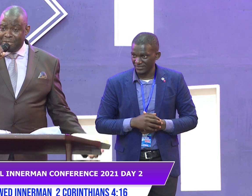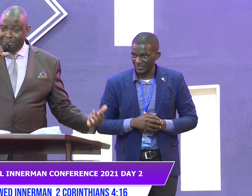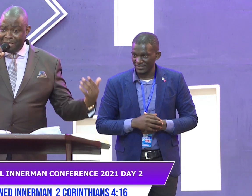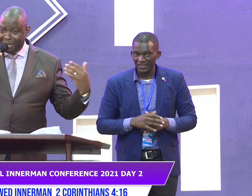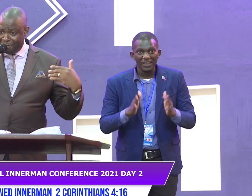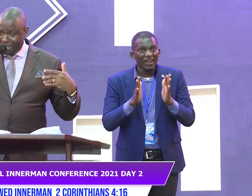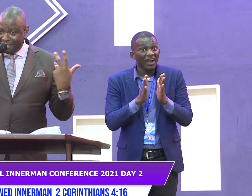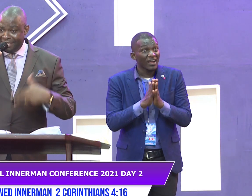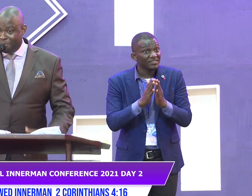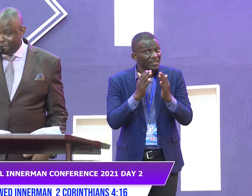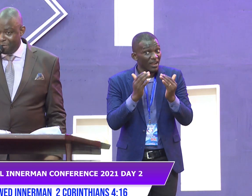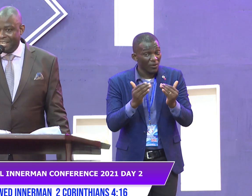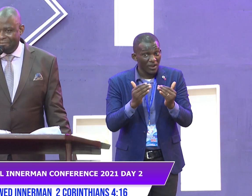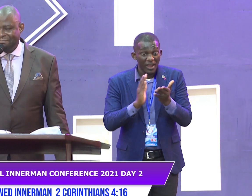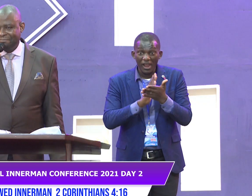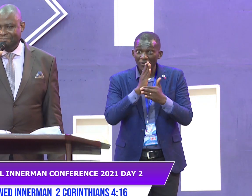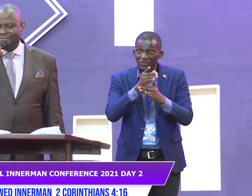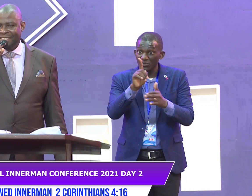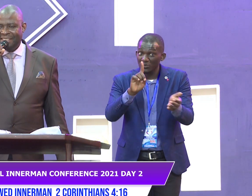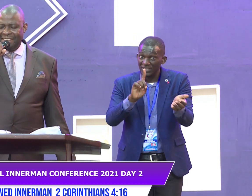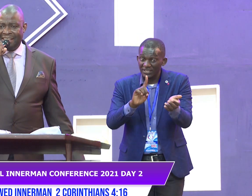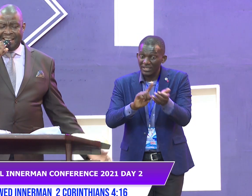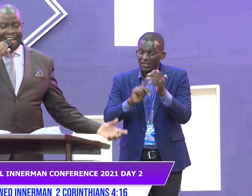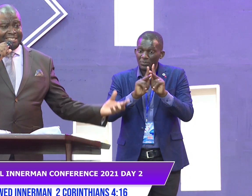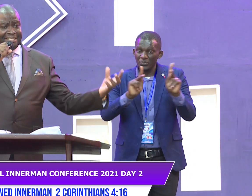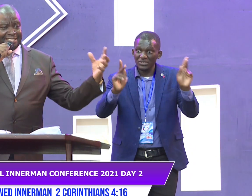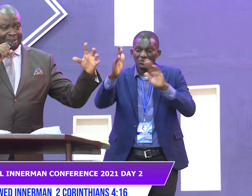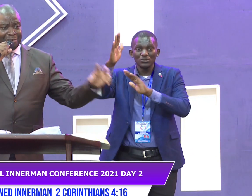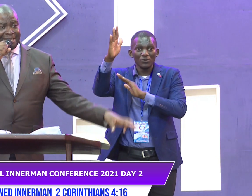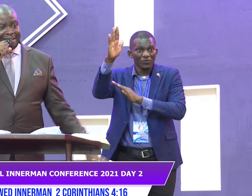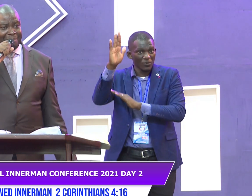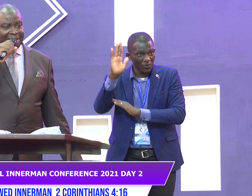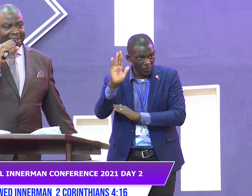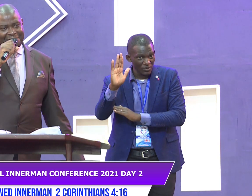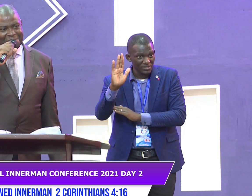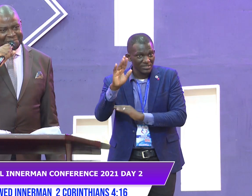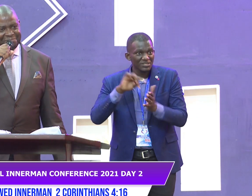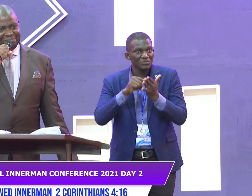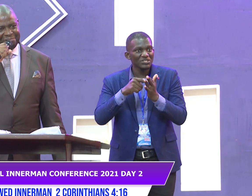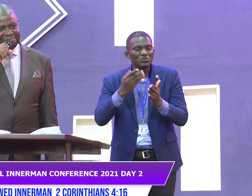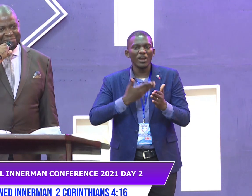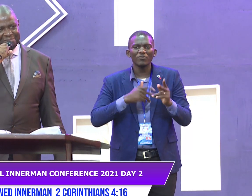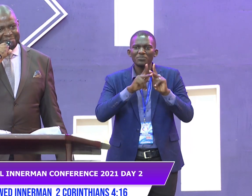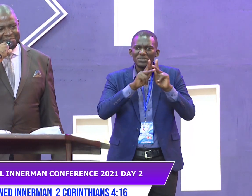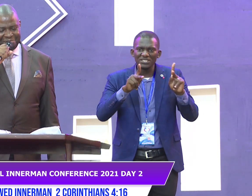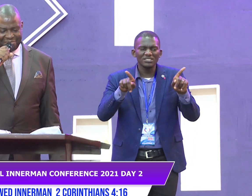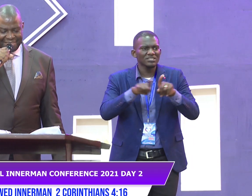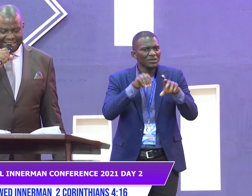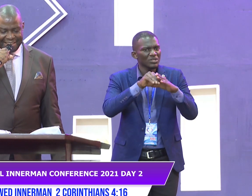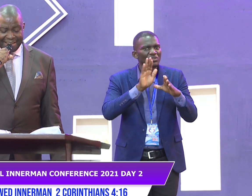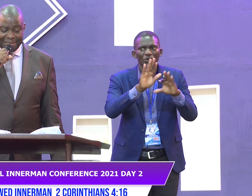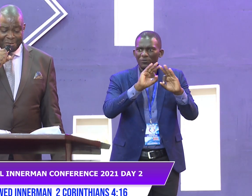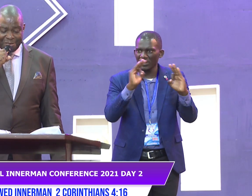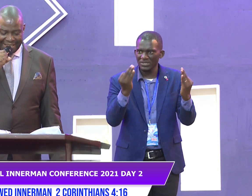inner man. And surprisingly, when that peace is restored, it will also come back to your